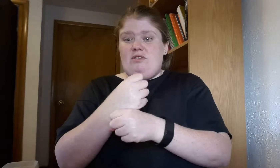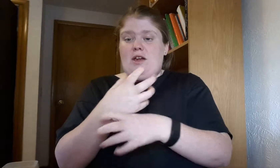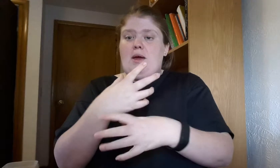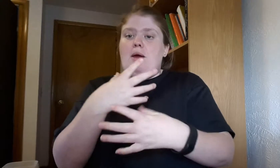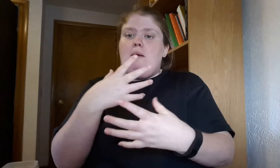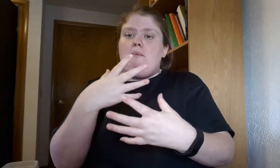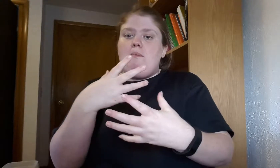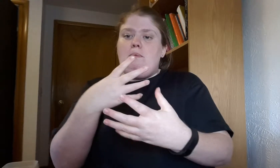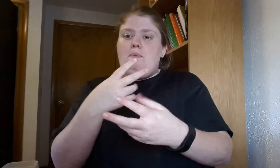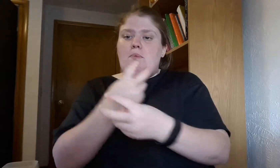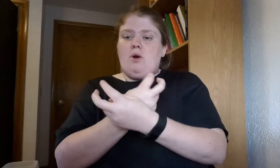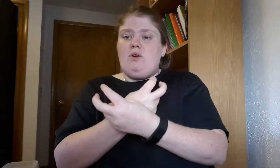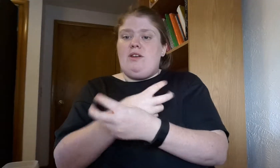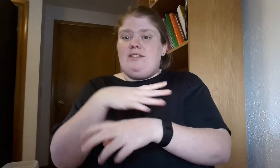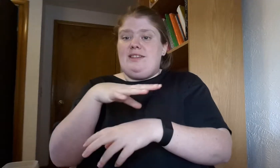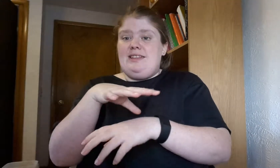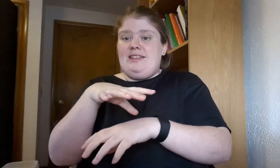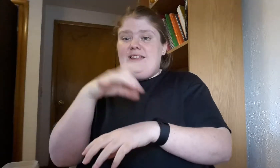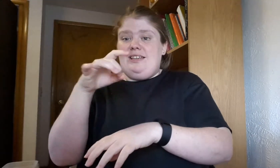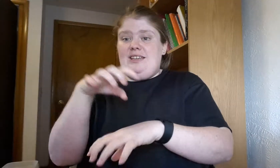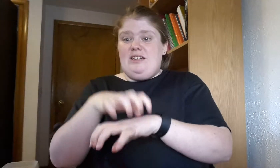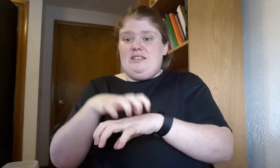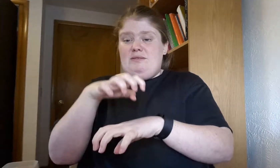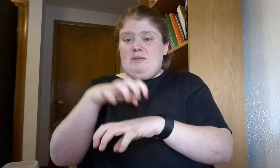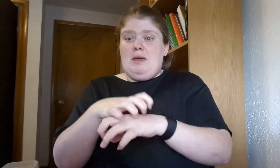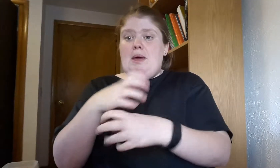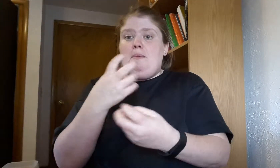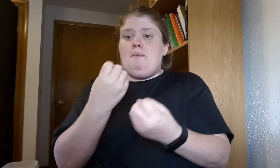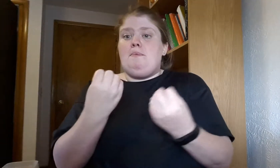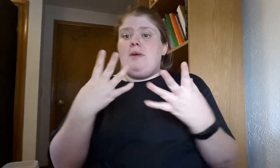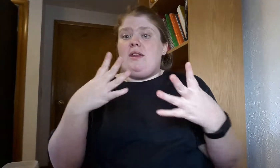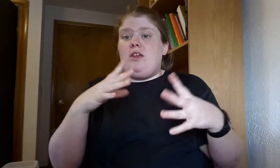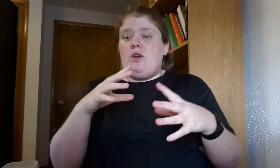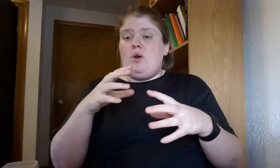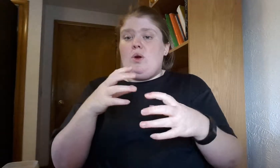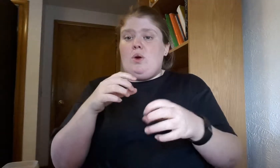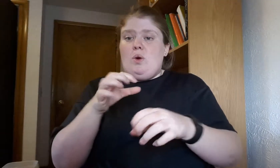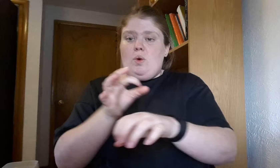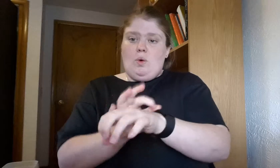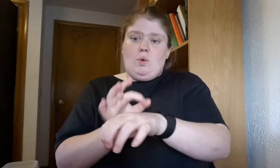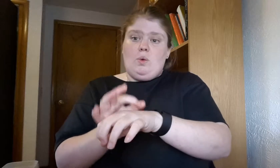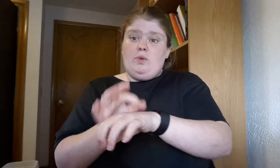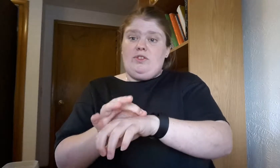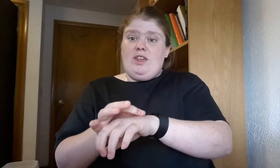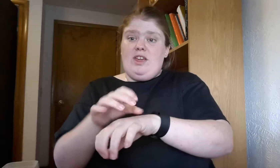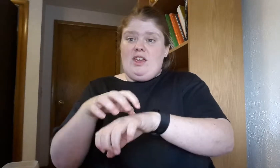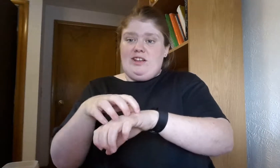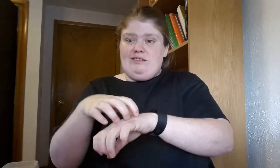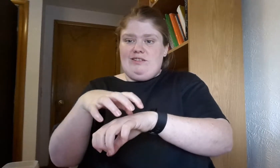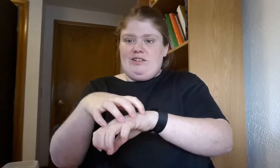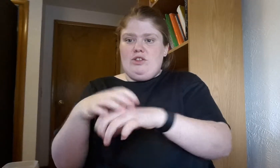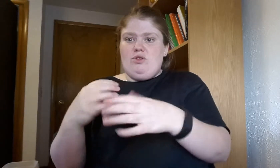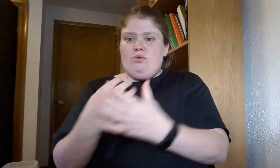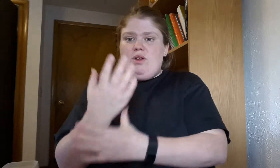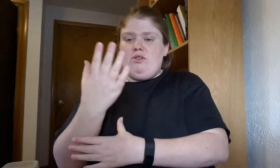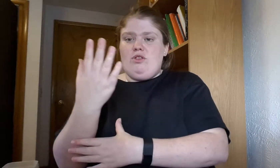Spongy many holes and crevices. Throughout the bones is